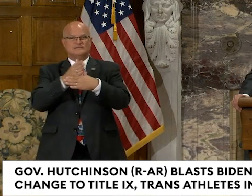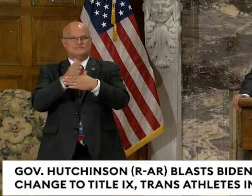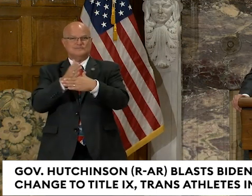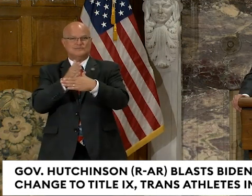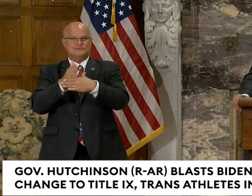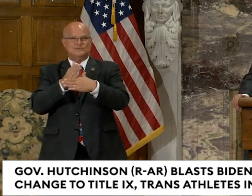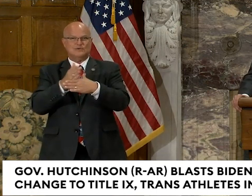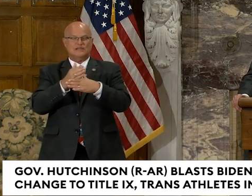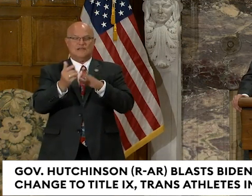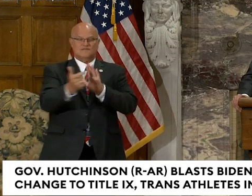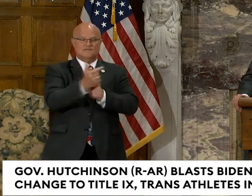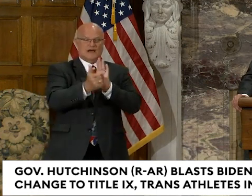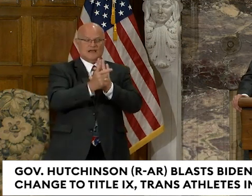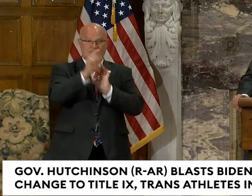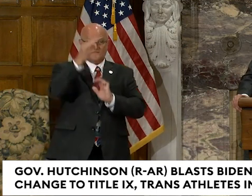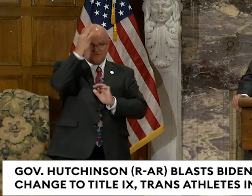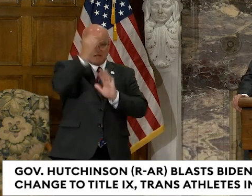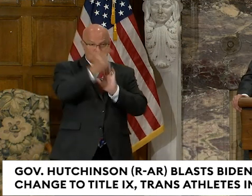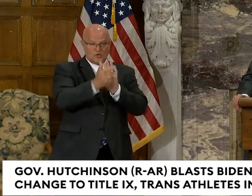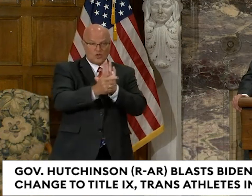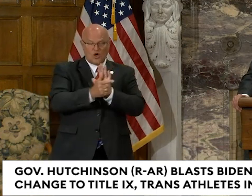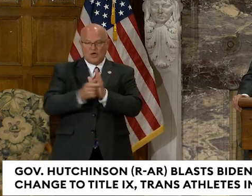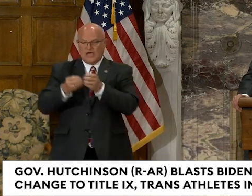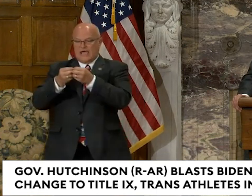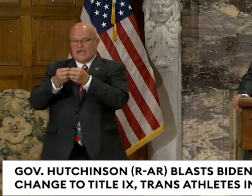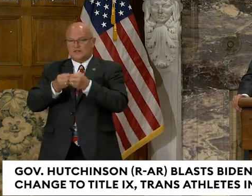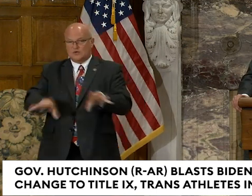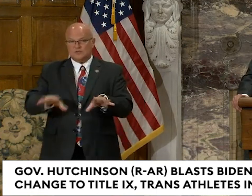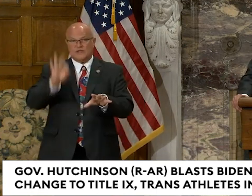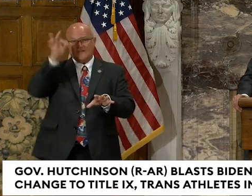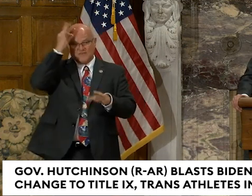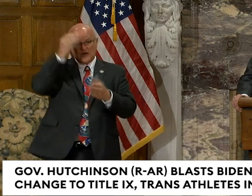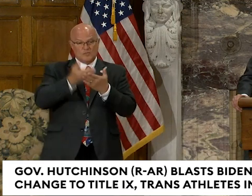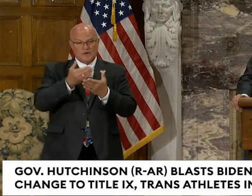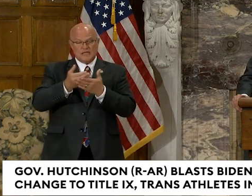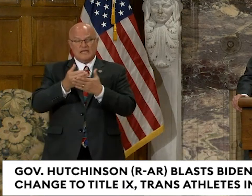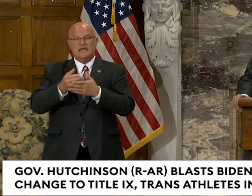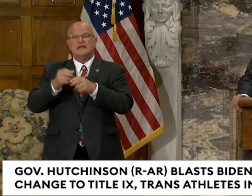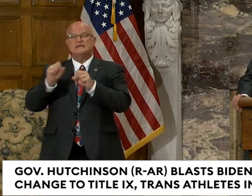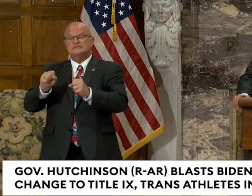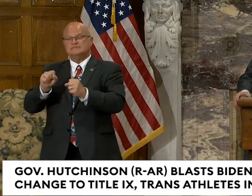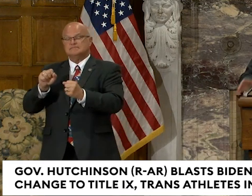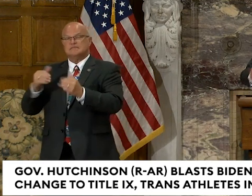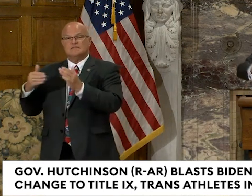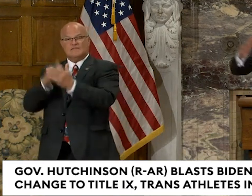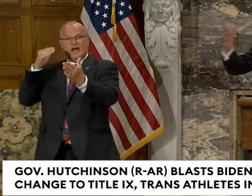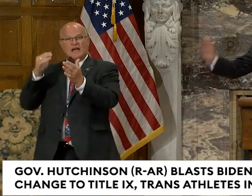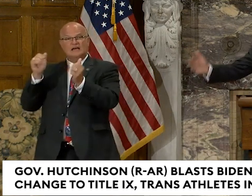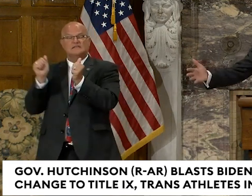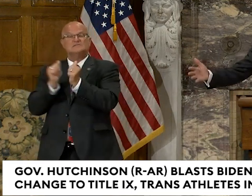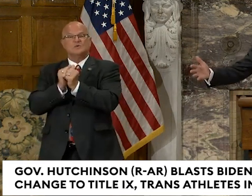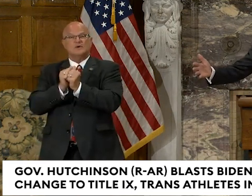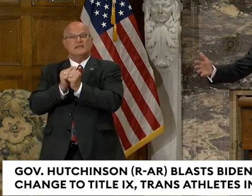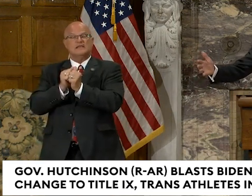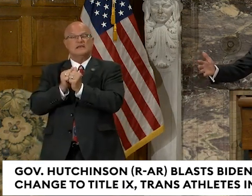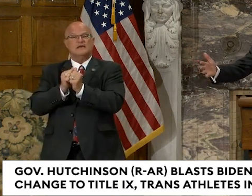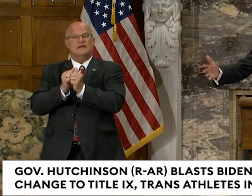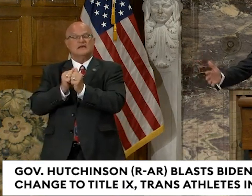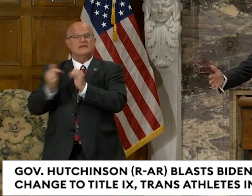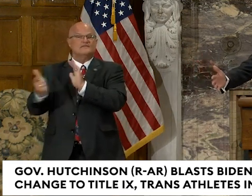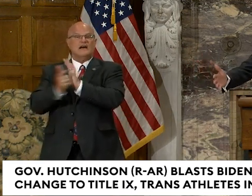between violating federal law and losing federal funding and facing potential fines, with, on the other